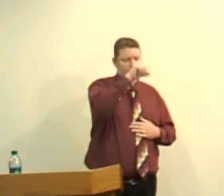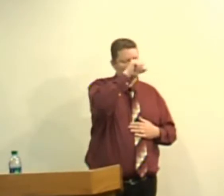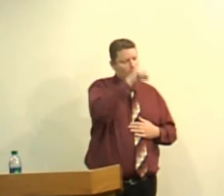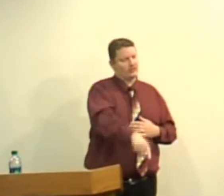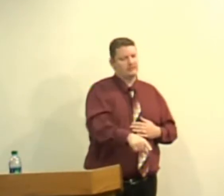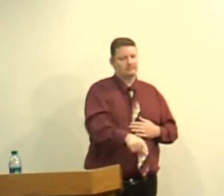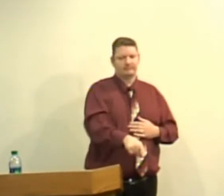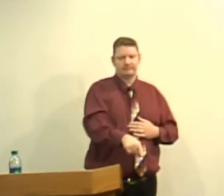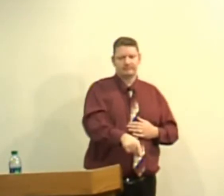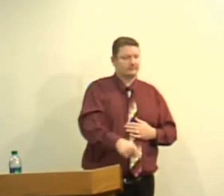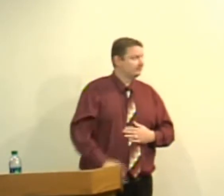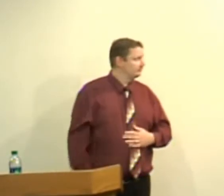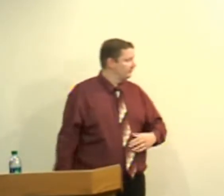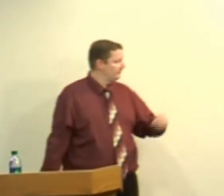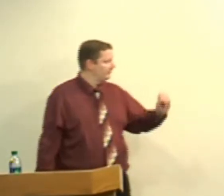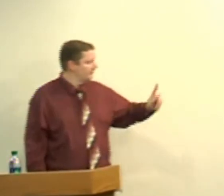that Christ God loves.